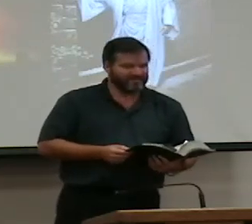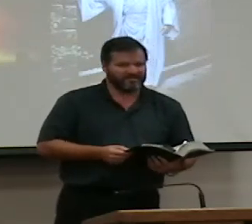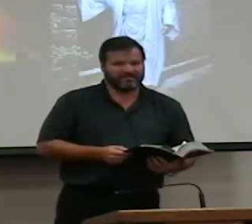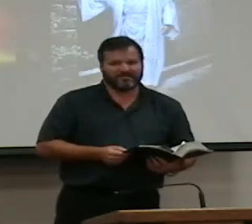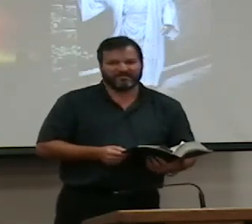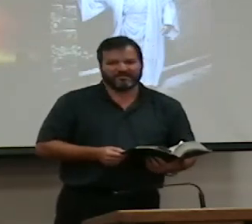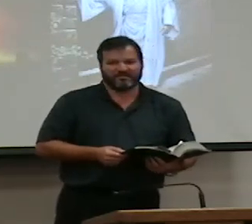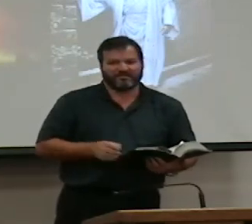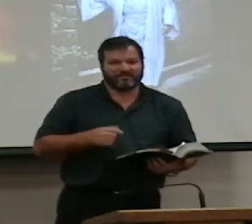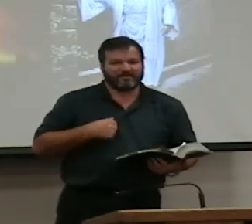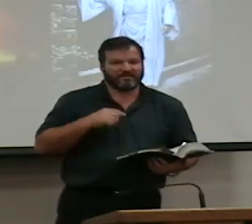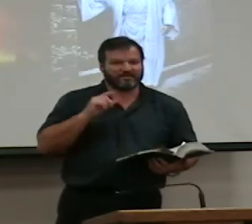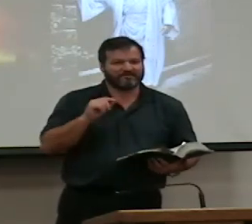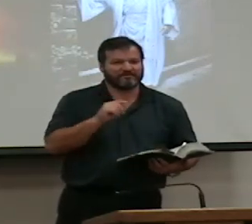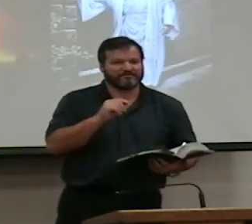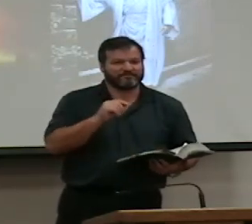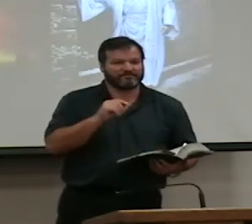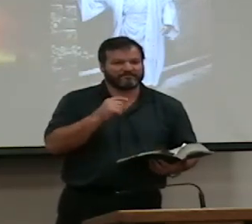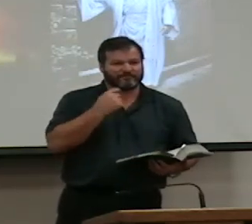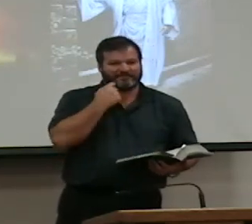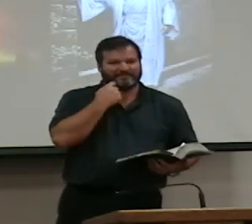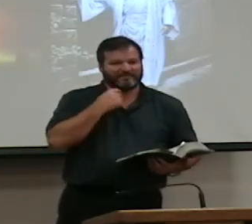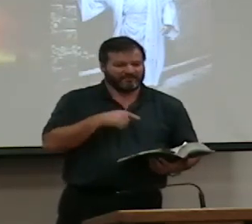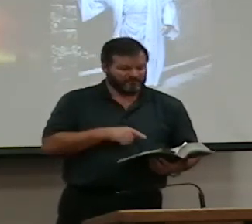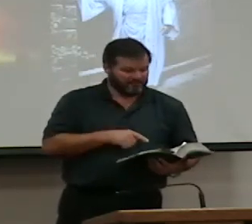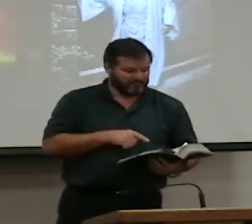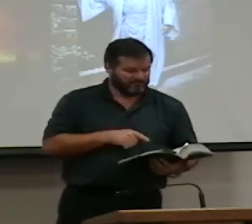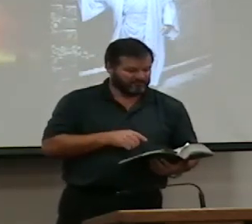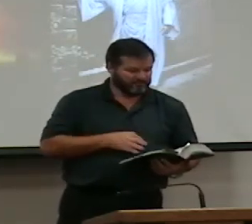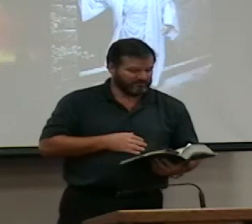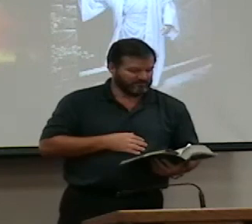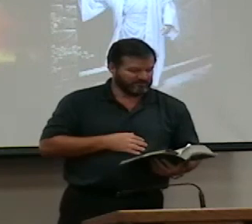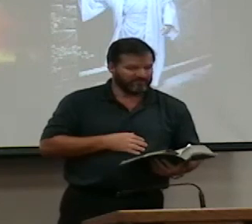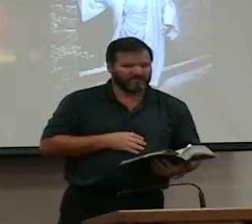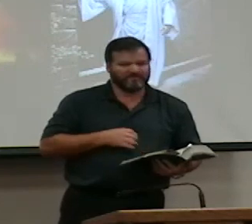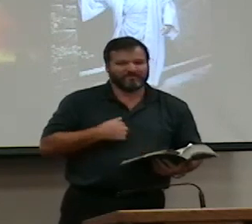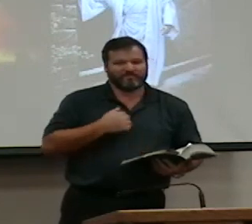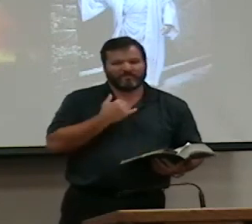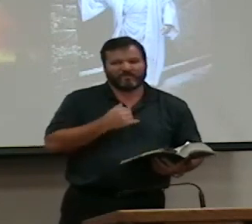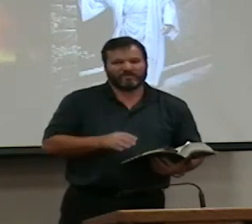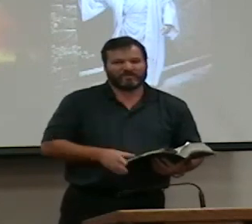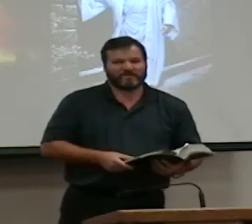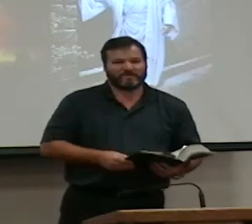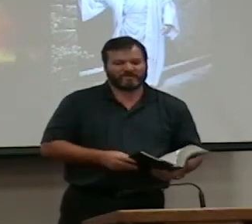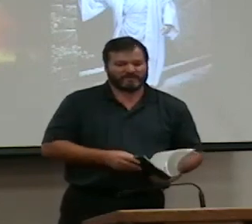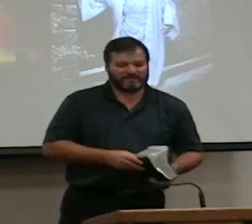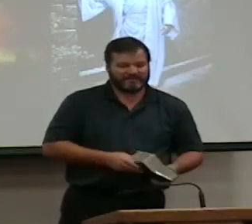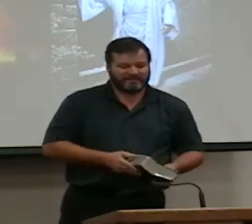You and I look at it, oh, I'm guilty. Oh, oh, oh. I did something wrong.